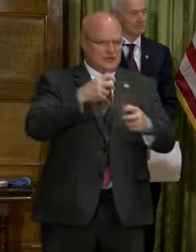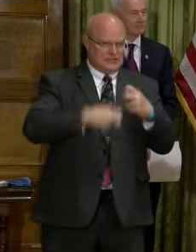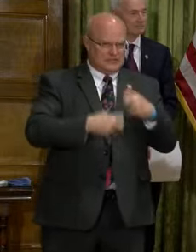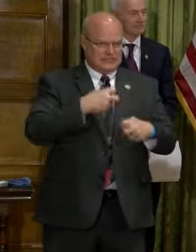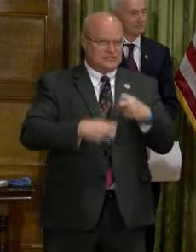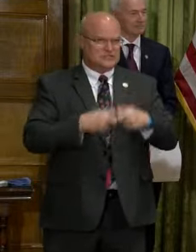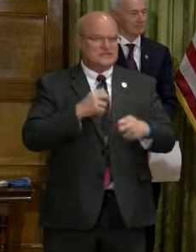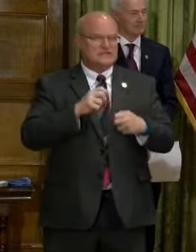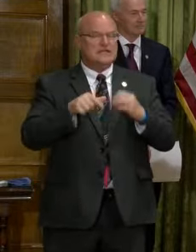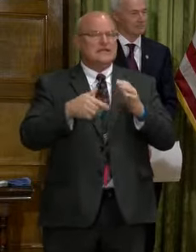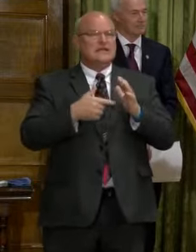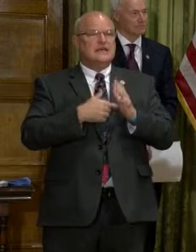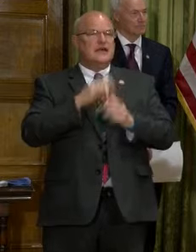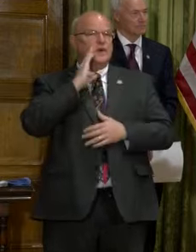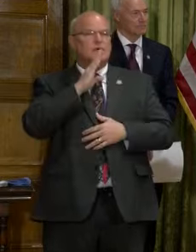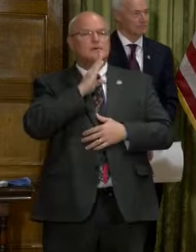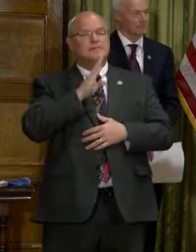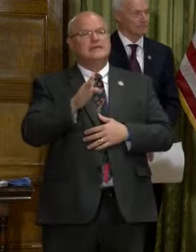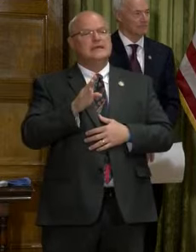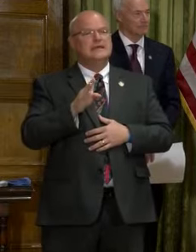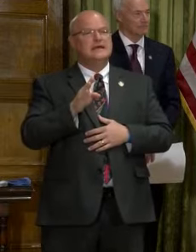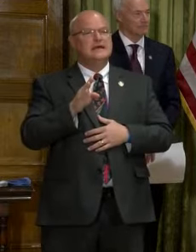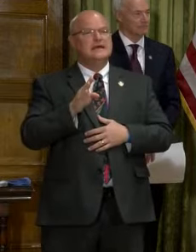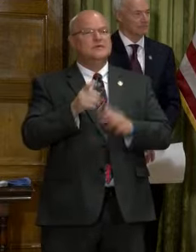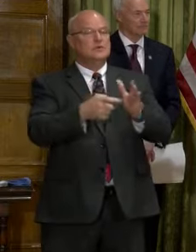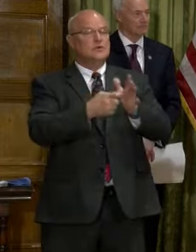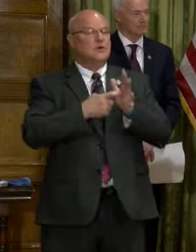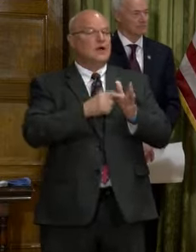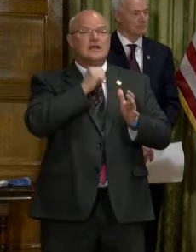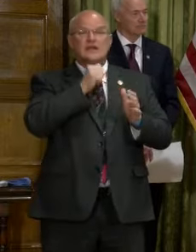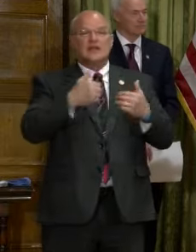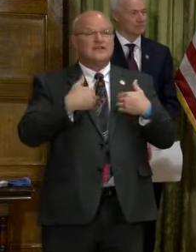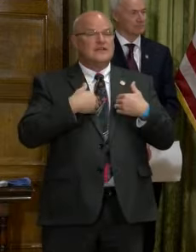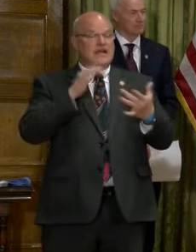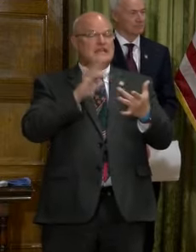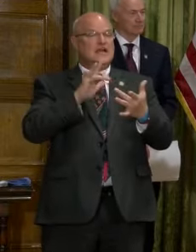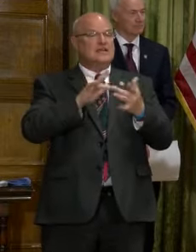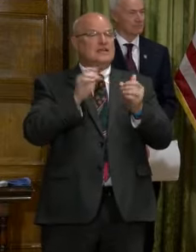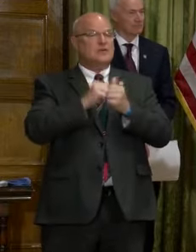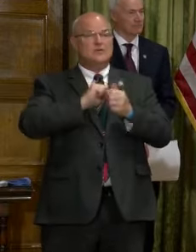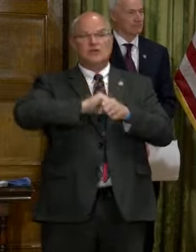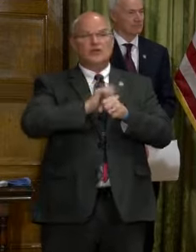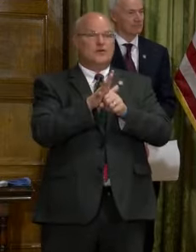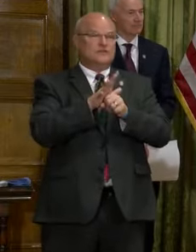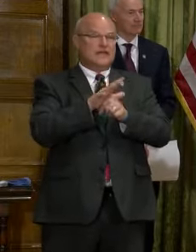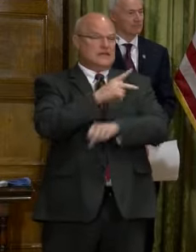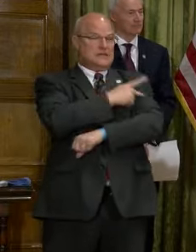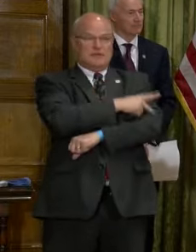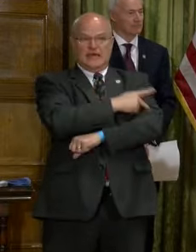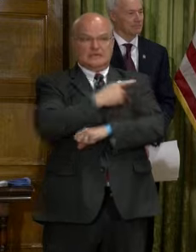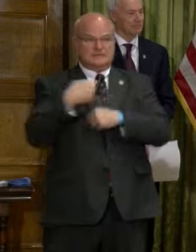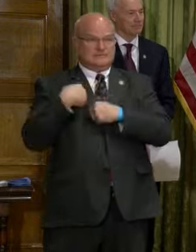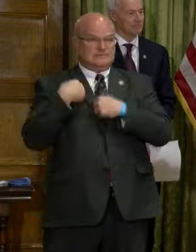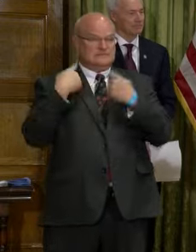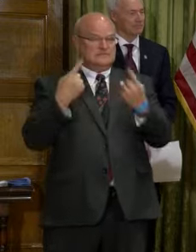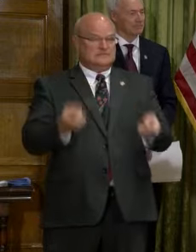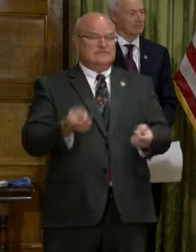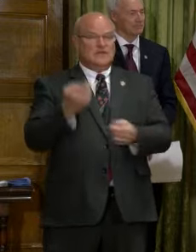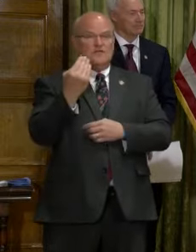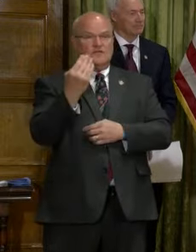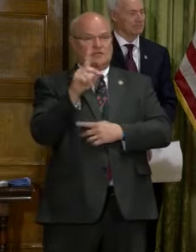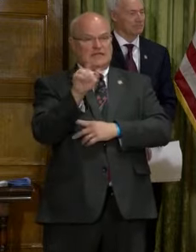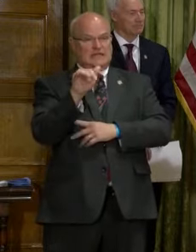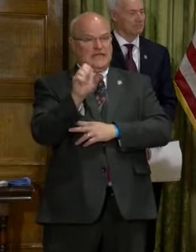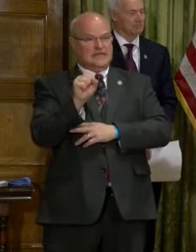conditions. They will be required not to have had contact with a COVID-19 patient within the previous